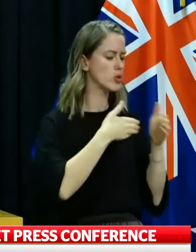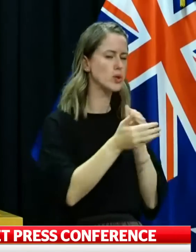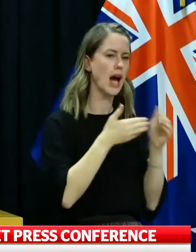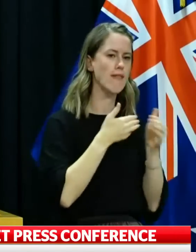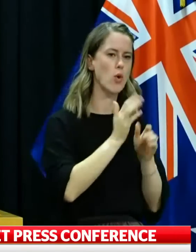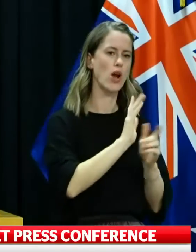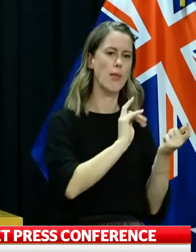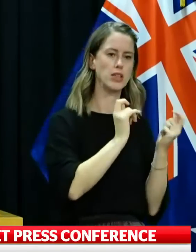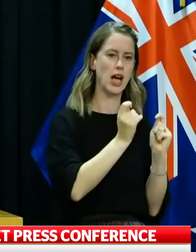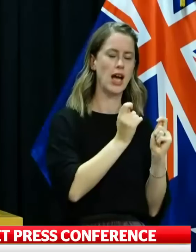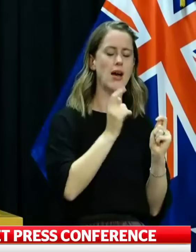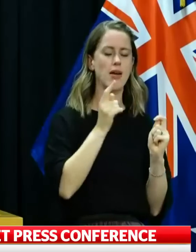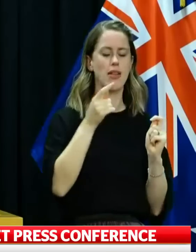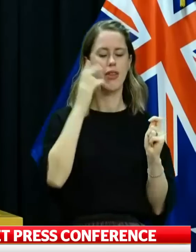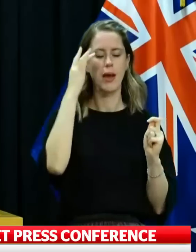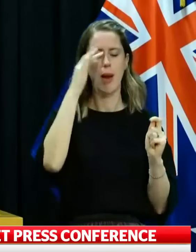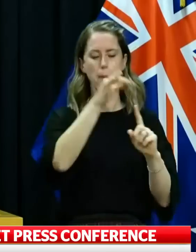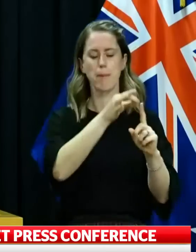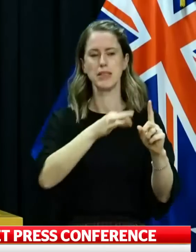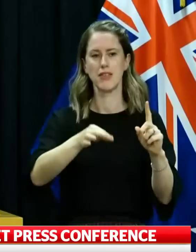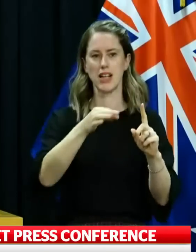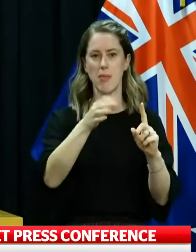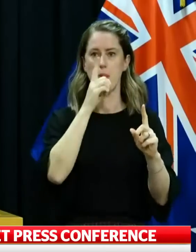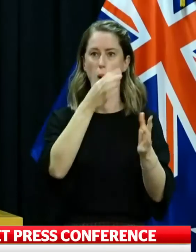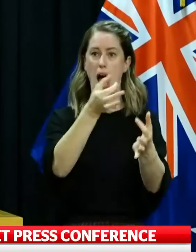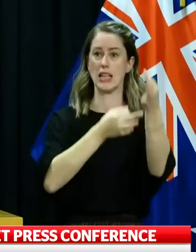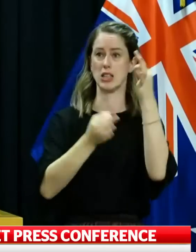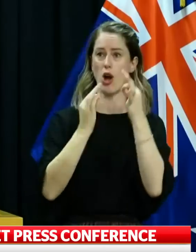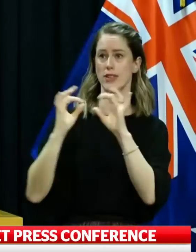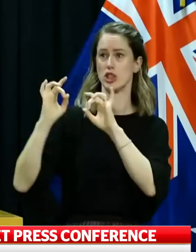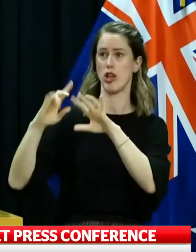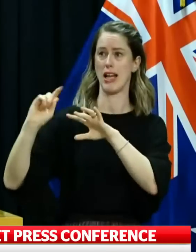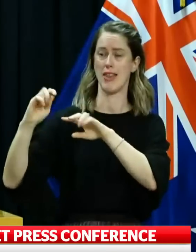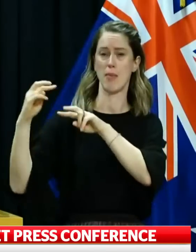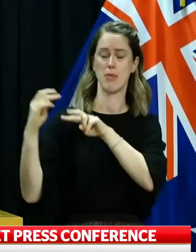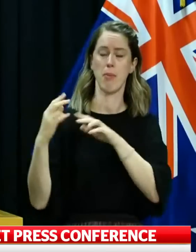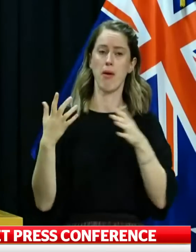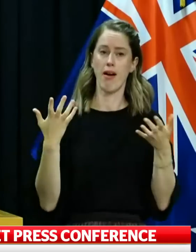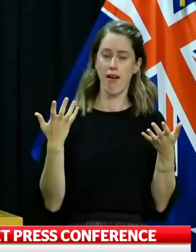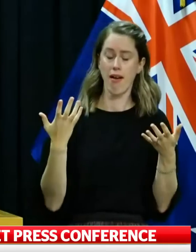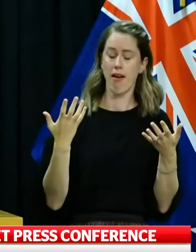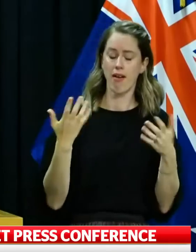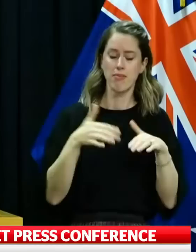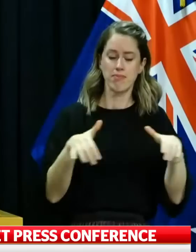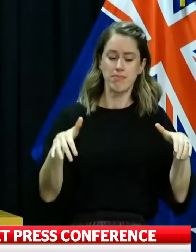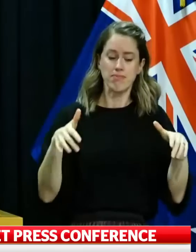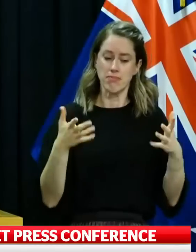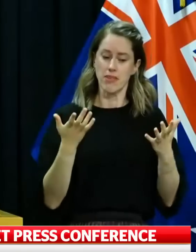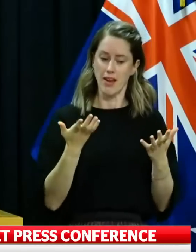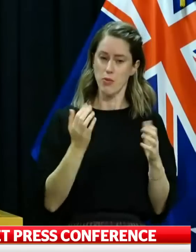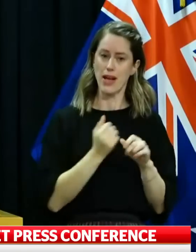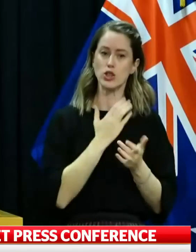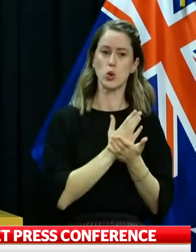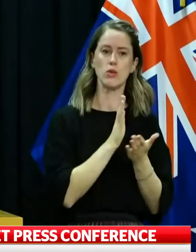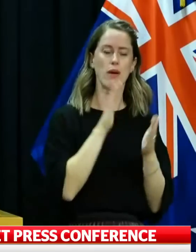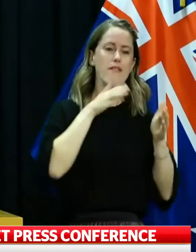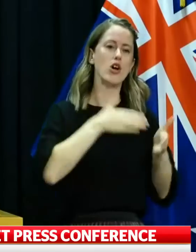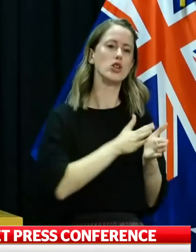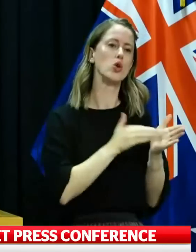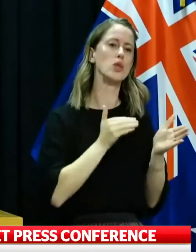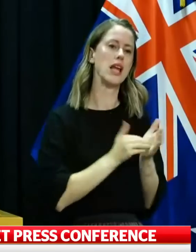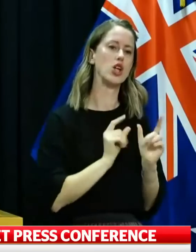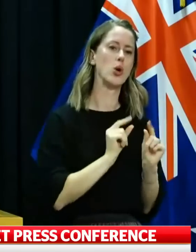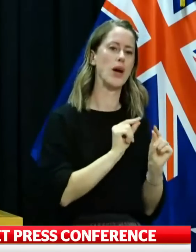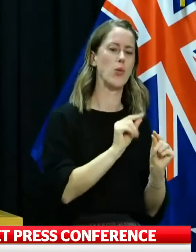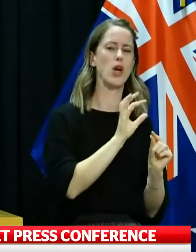particularly when we've been in the Pacific, where we've often been asked about Australia's position on climate change, our view is we had to make sure that we were doing our bit